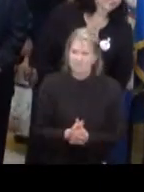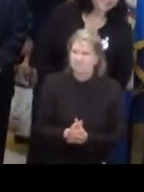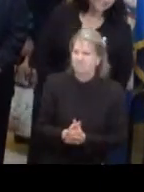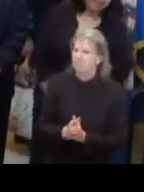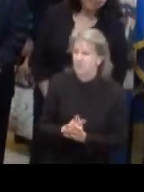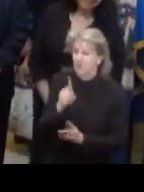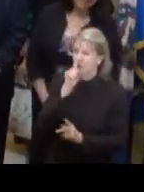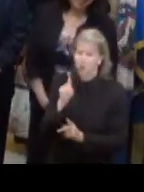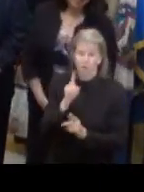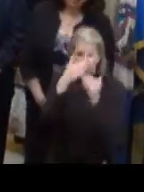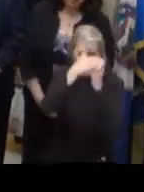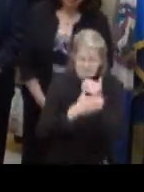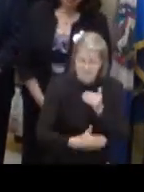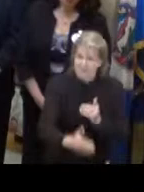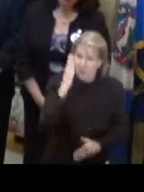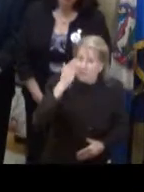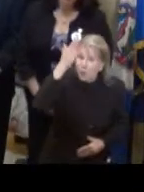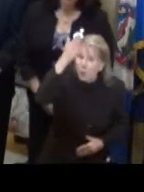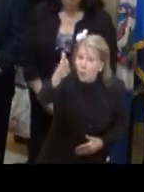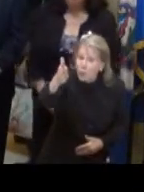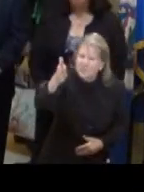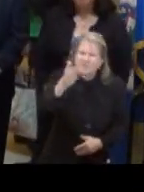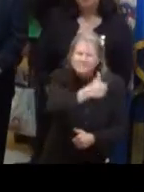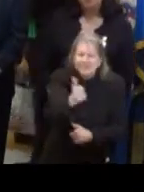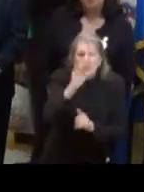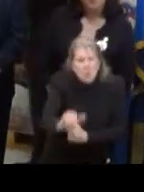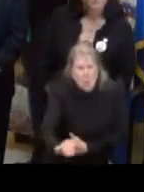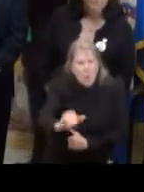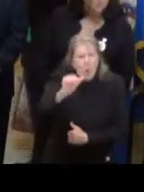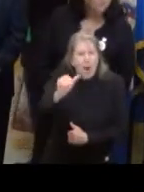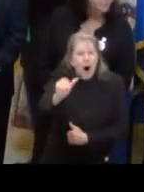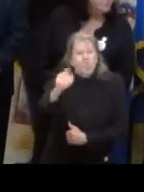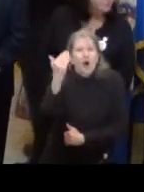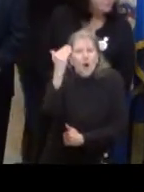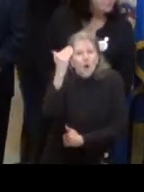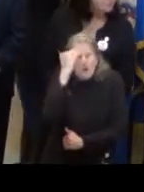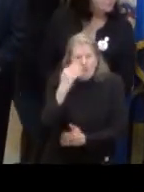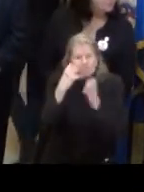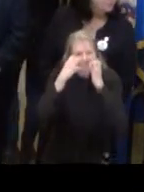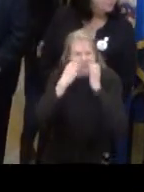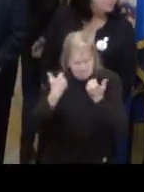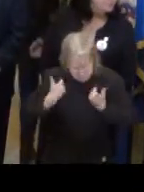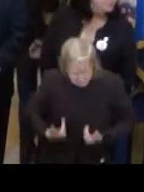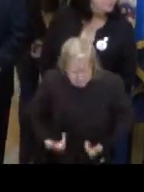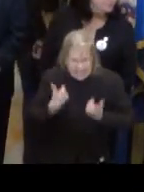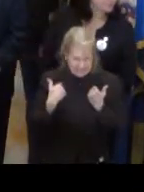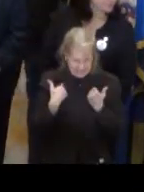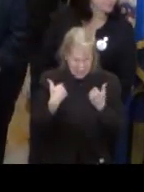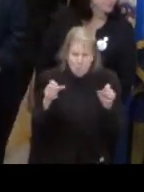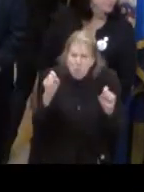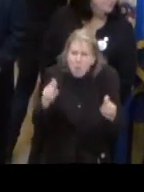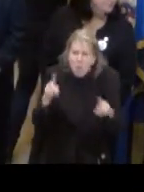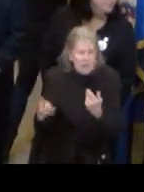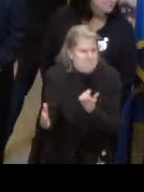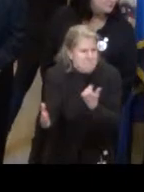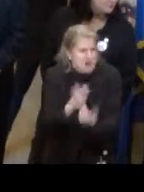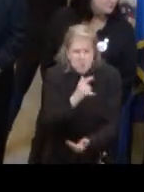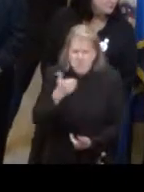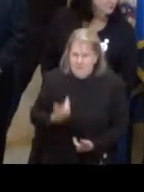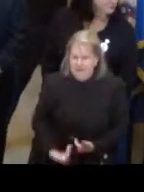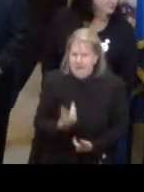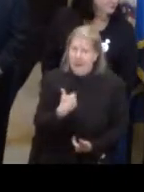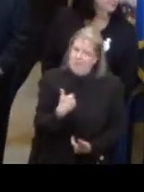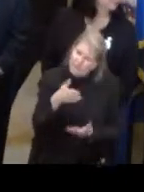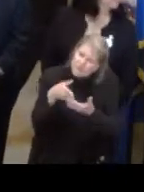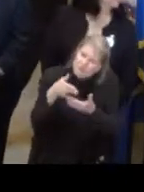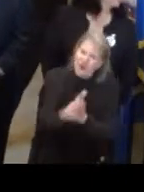those who follow us themselves can grow up in the knowledge that they are loved, that they are all right, that they have a